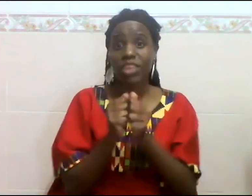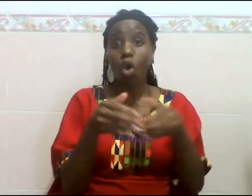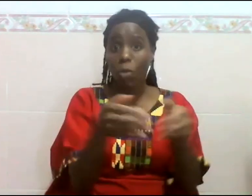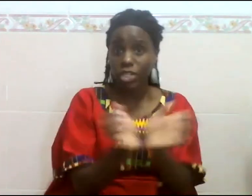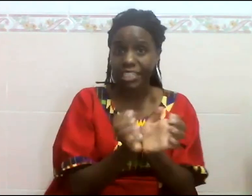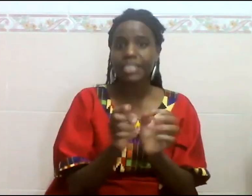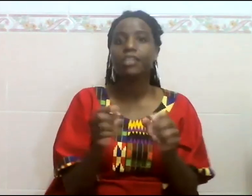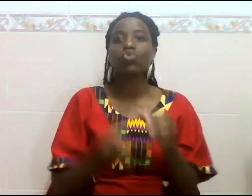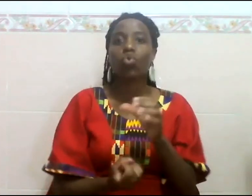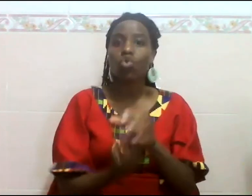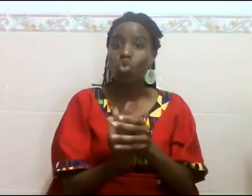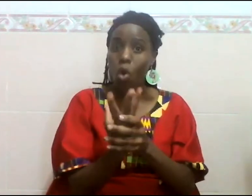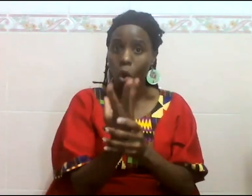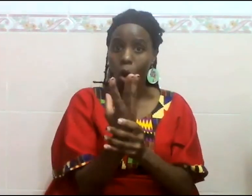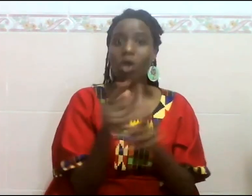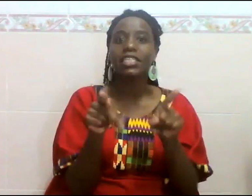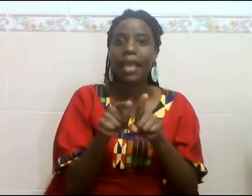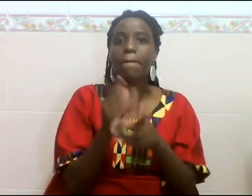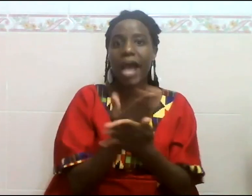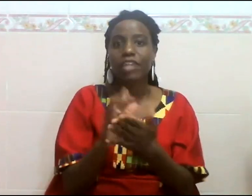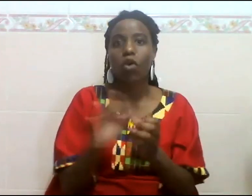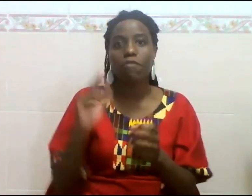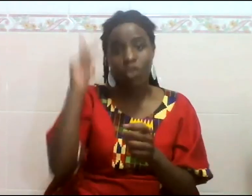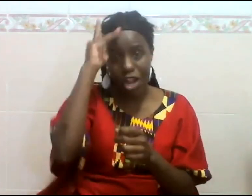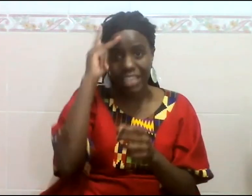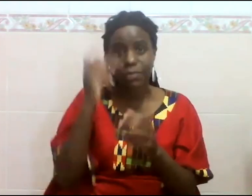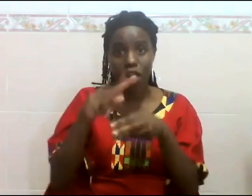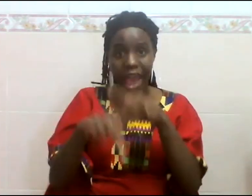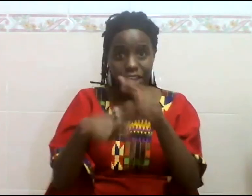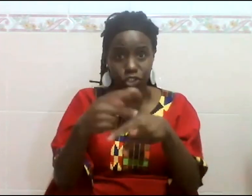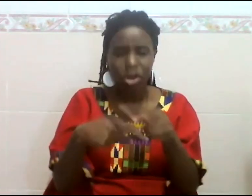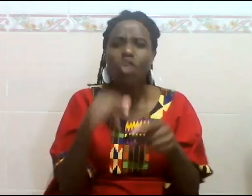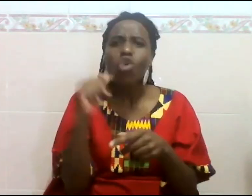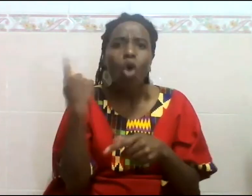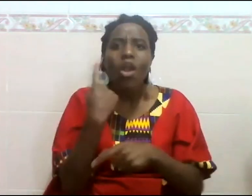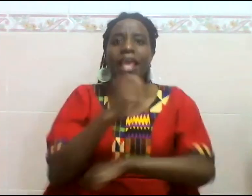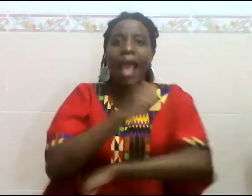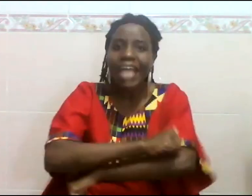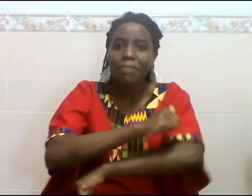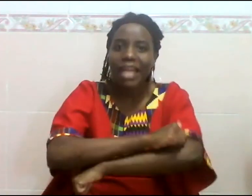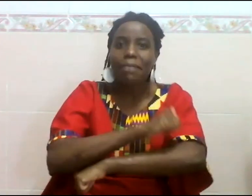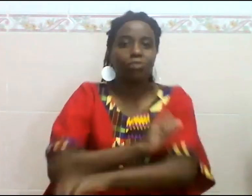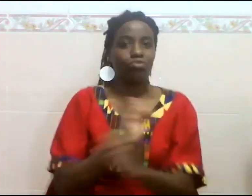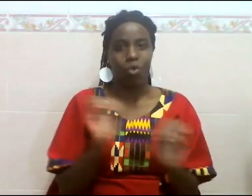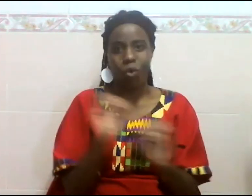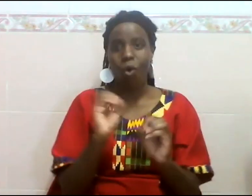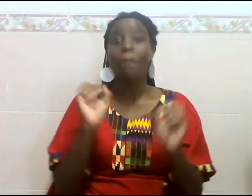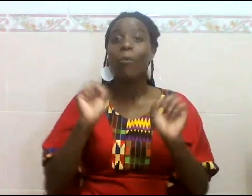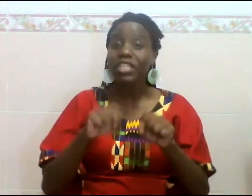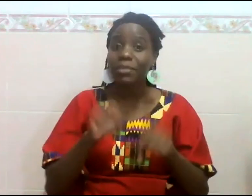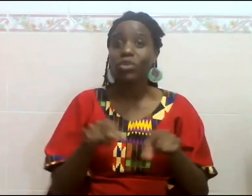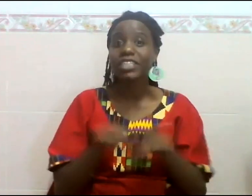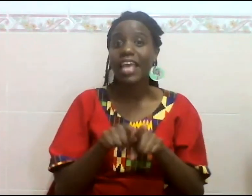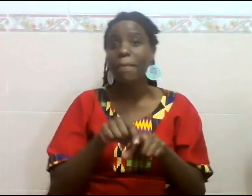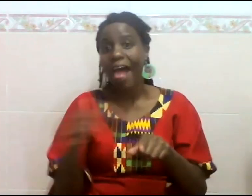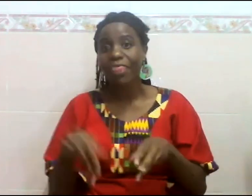grow as a part of this knowledge production in ways that may not be academic ways, or they may be academic ways, but that feeds back into the